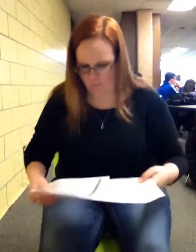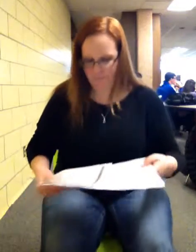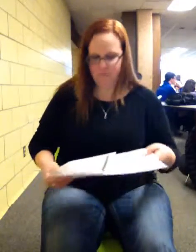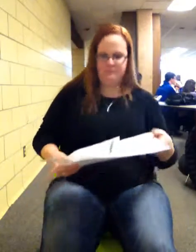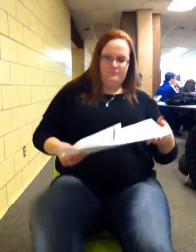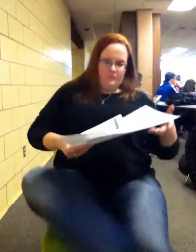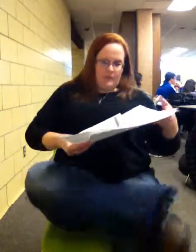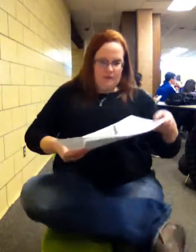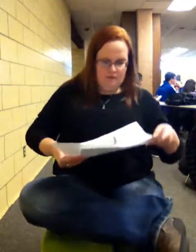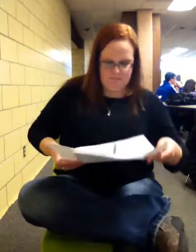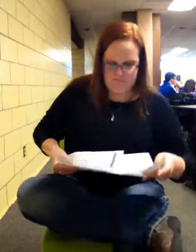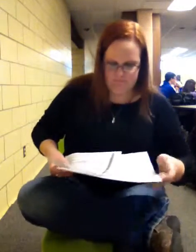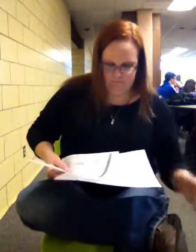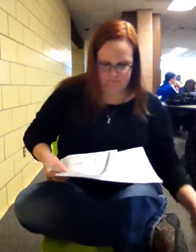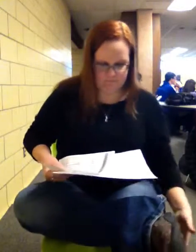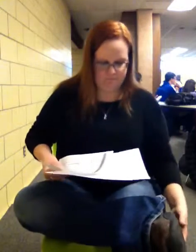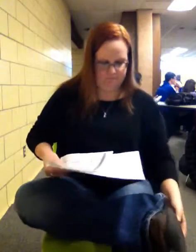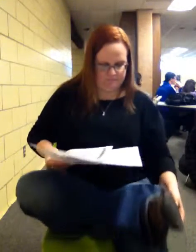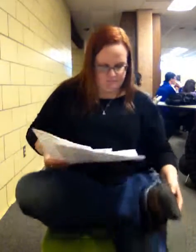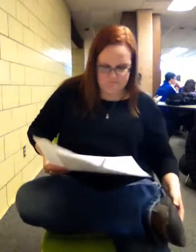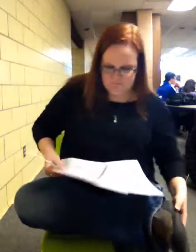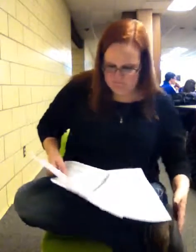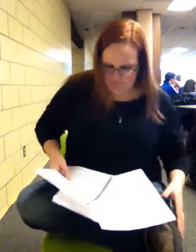Well, I have the original one. It was 44.1.